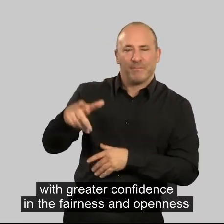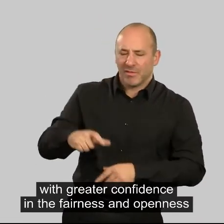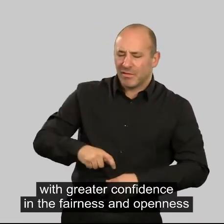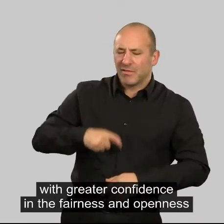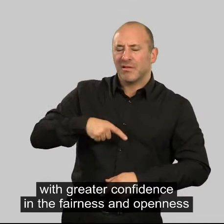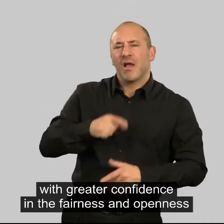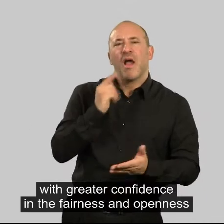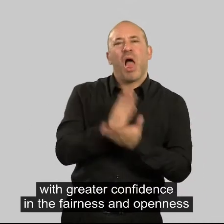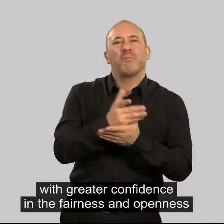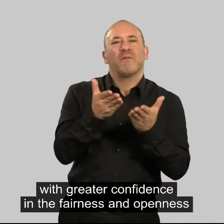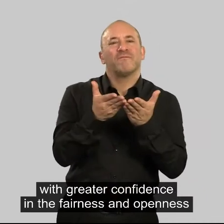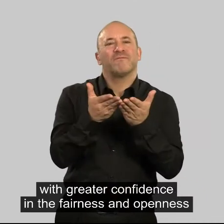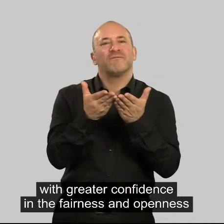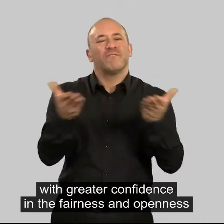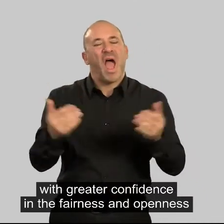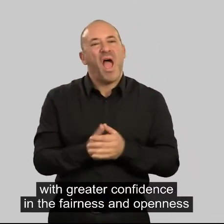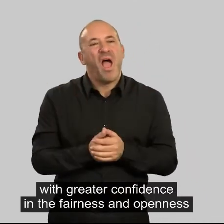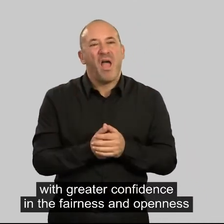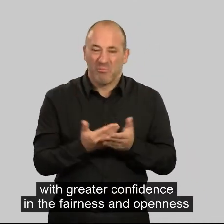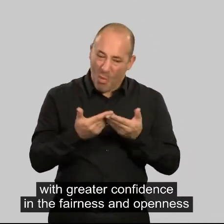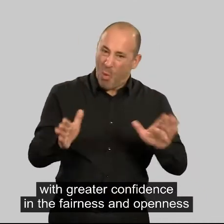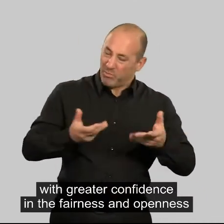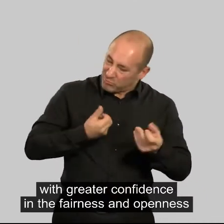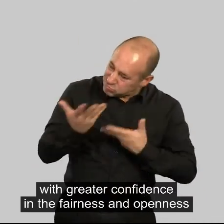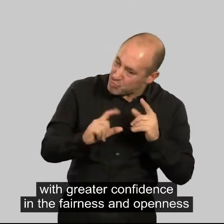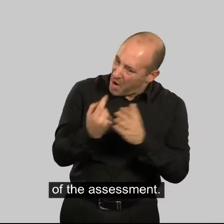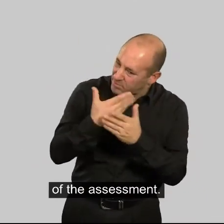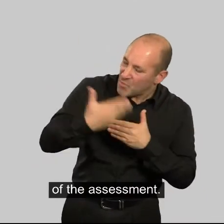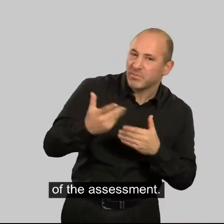fairness and openness of the assessment.